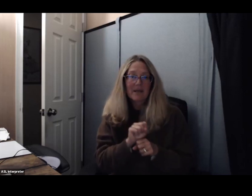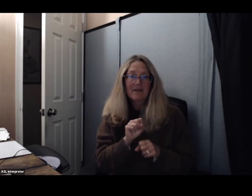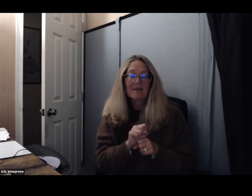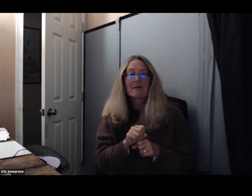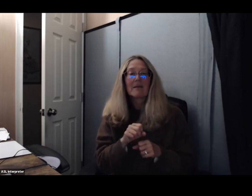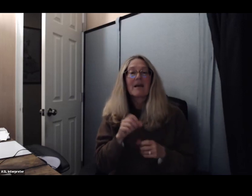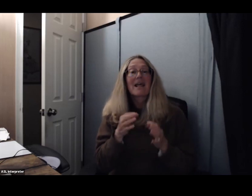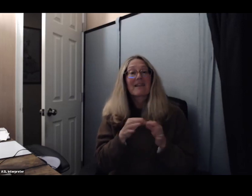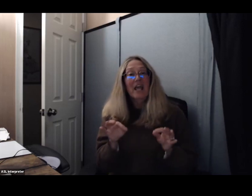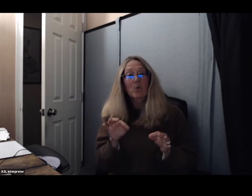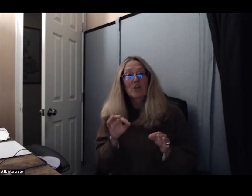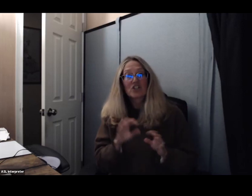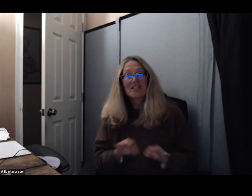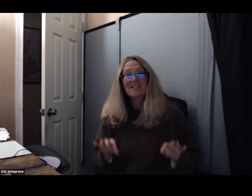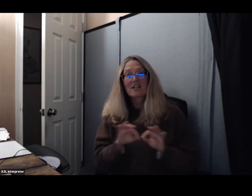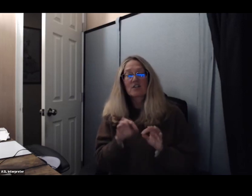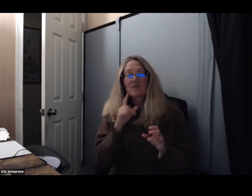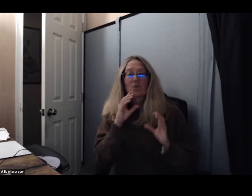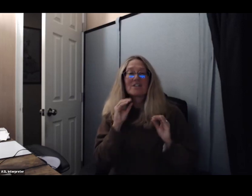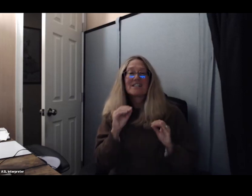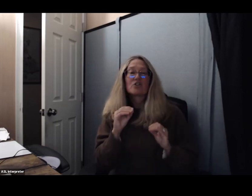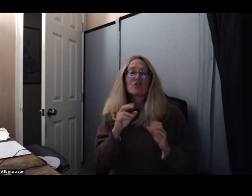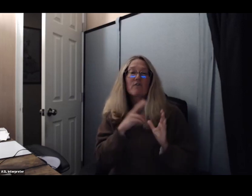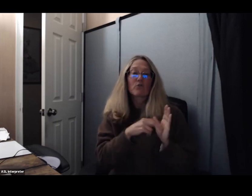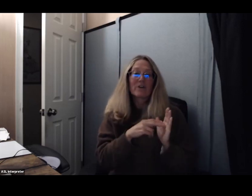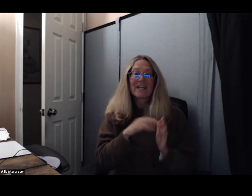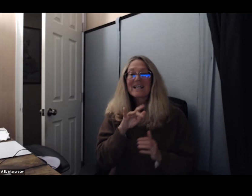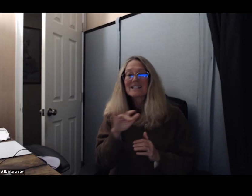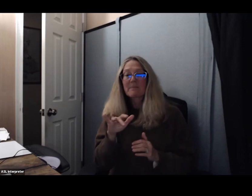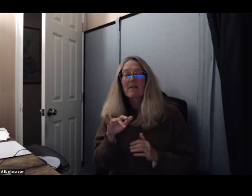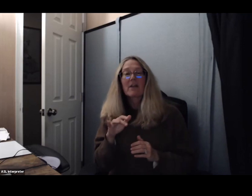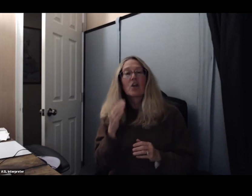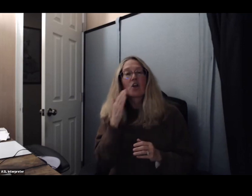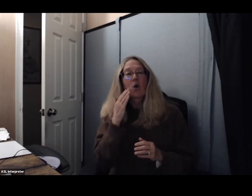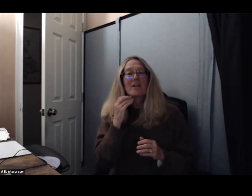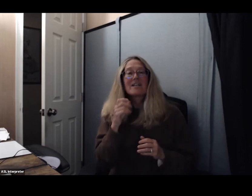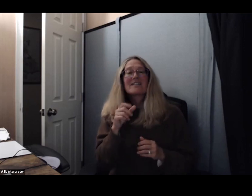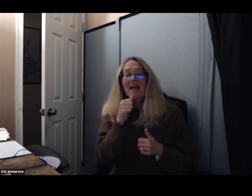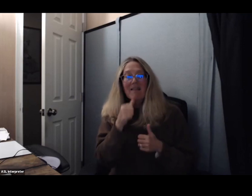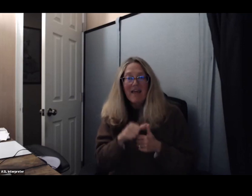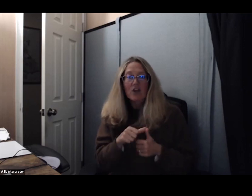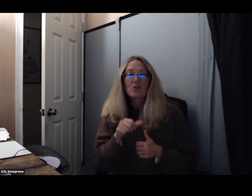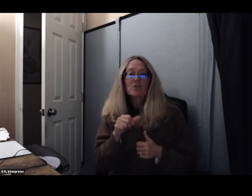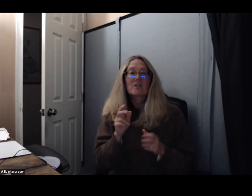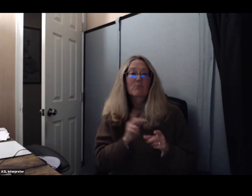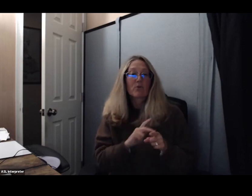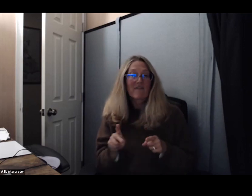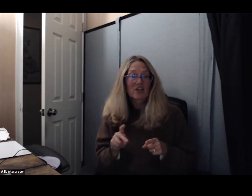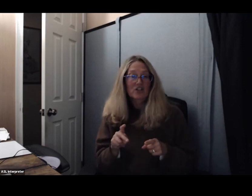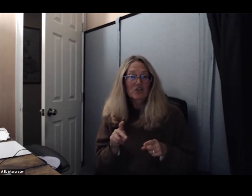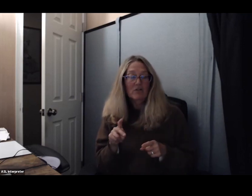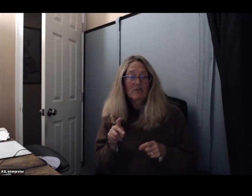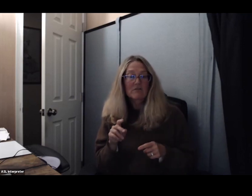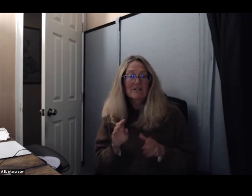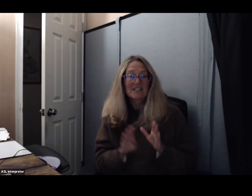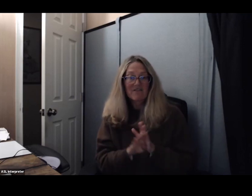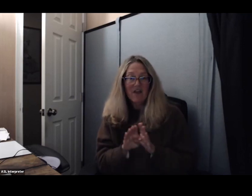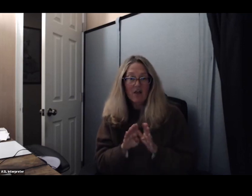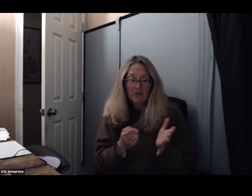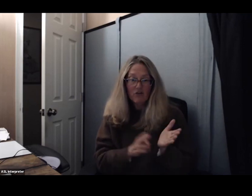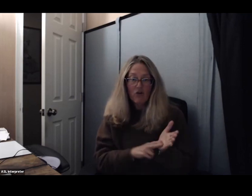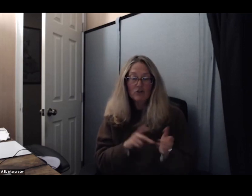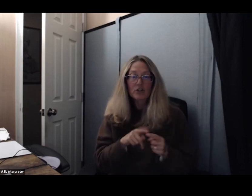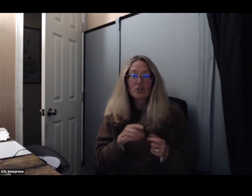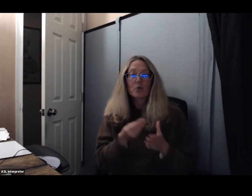language essentials for teachers of reading and spelling, also known as LETRS, professional development. The professional development contract